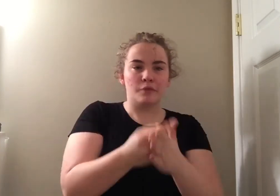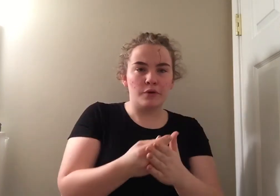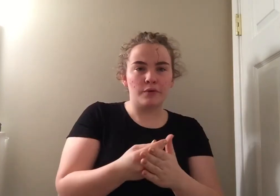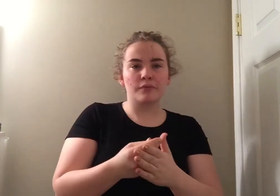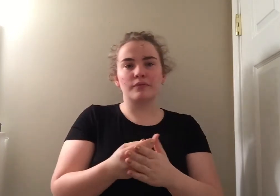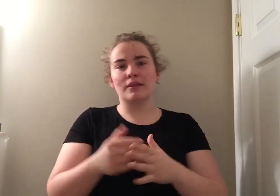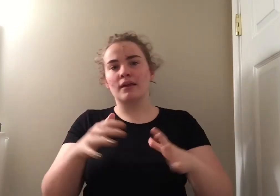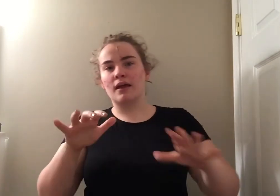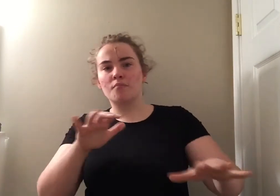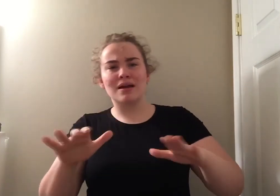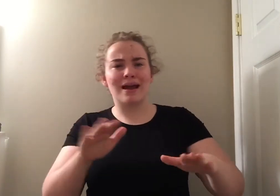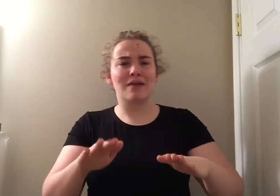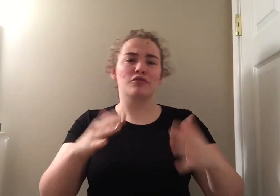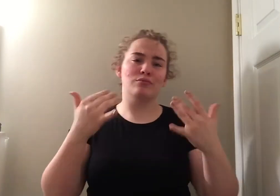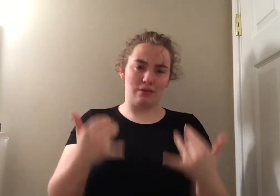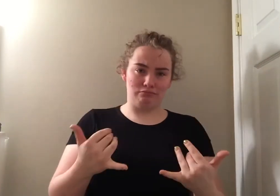it up.